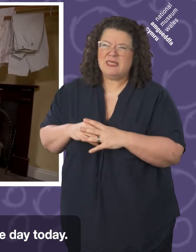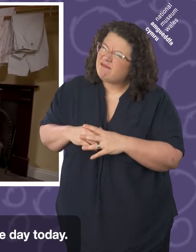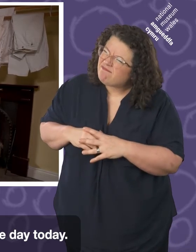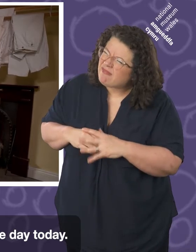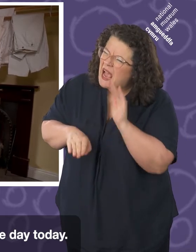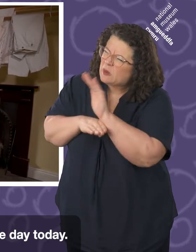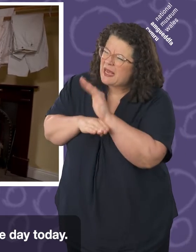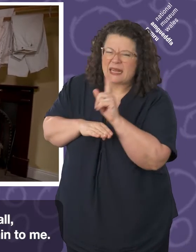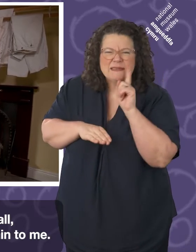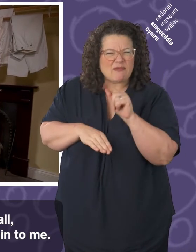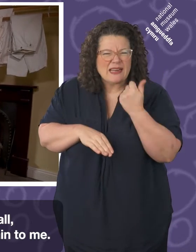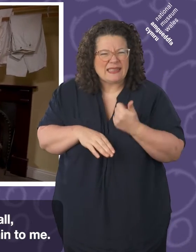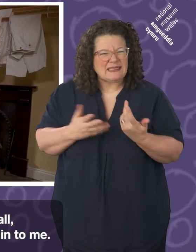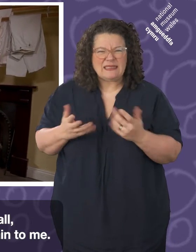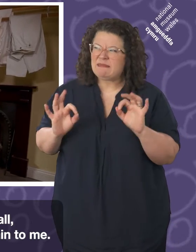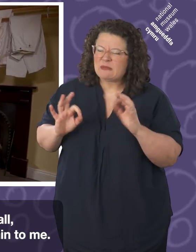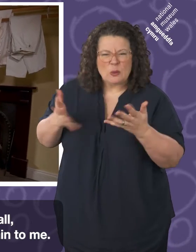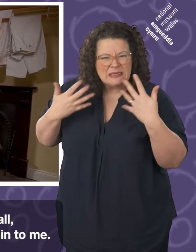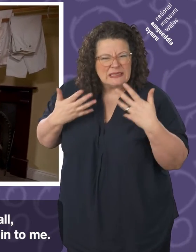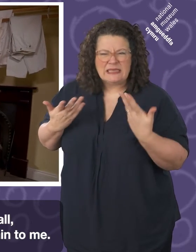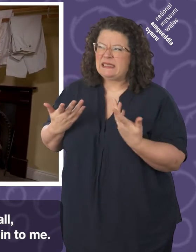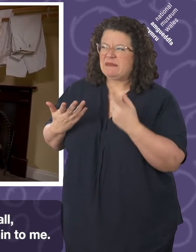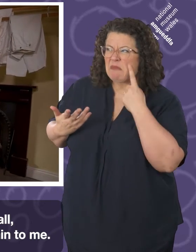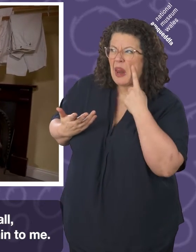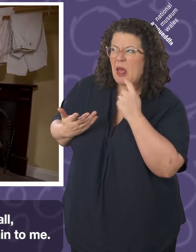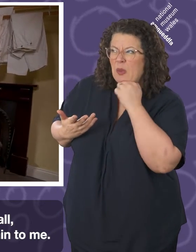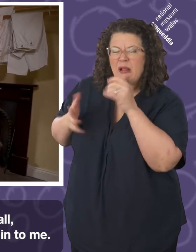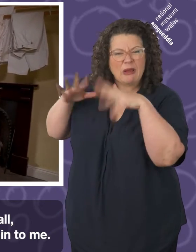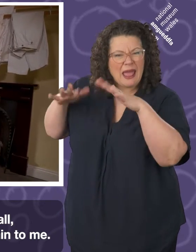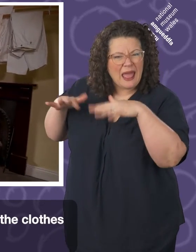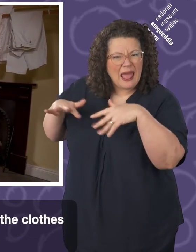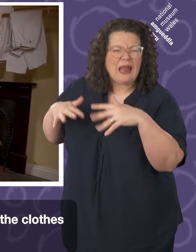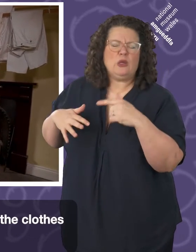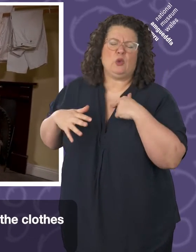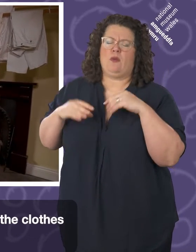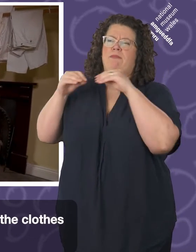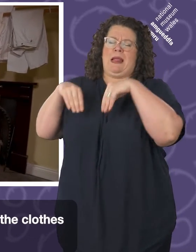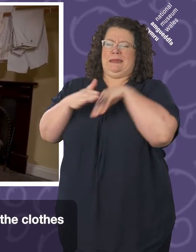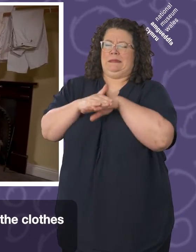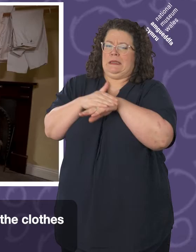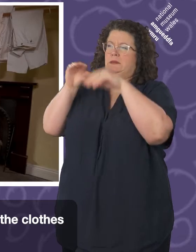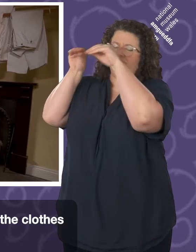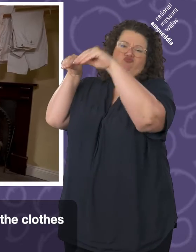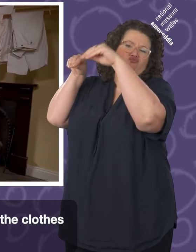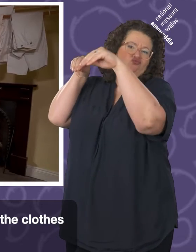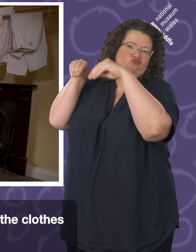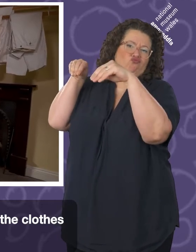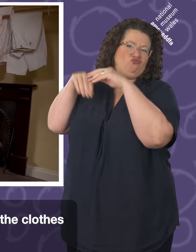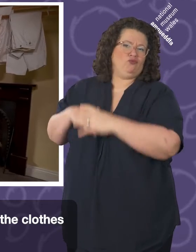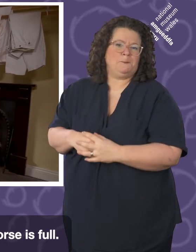not a very nice day today. No wind at all, and it looks like rain to me. So I've been putting the clothes